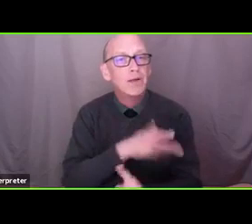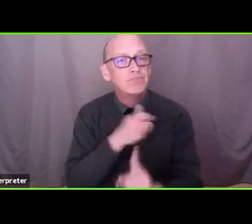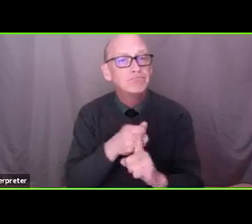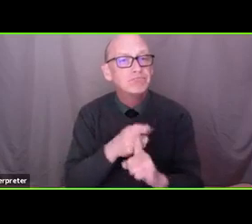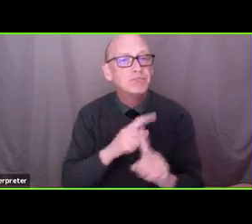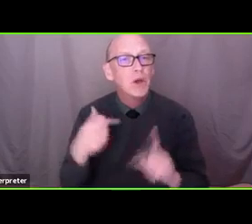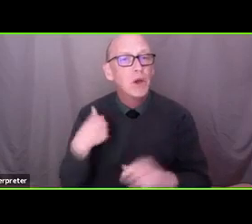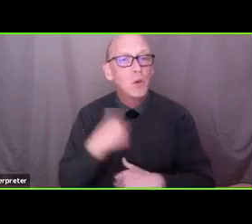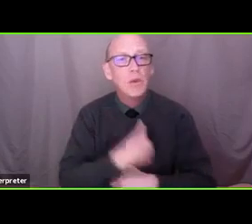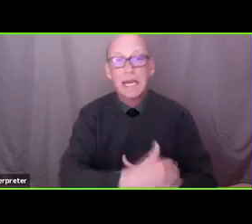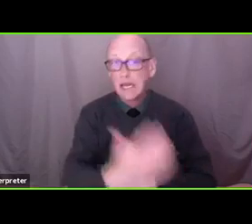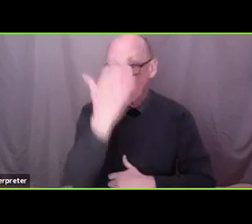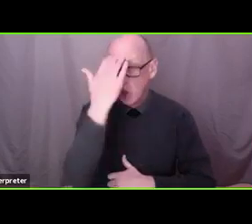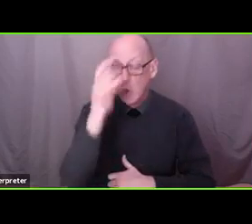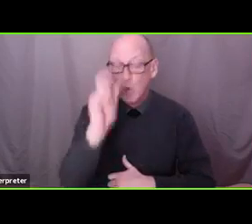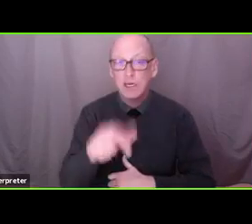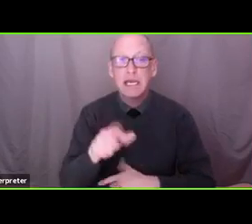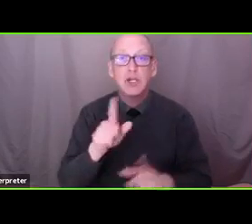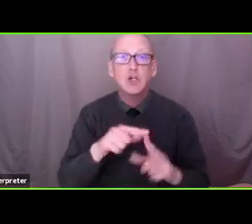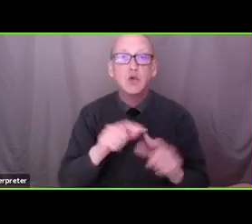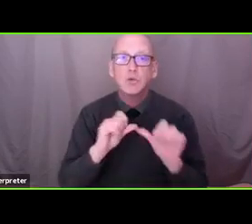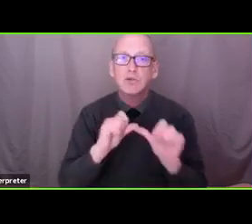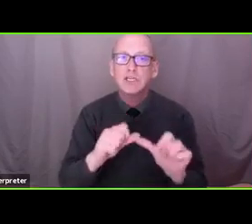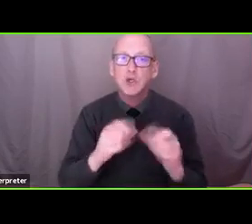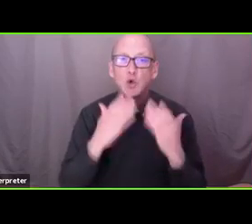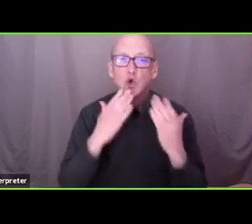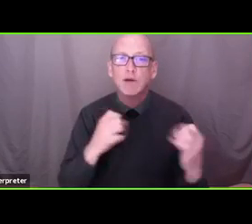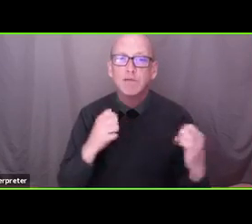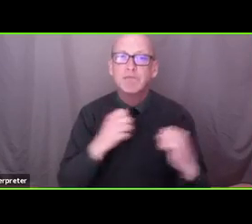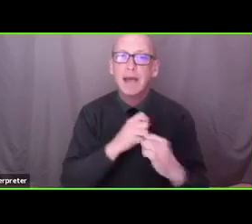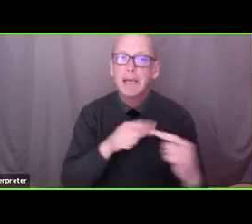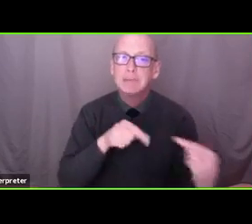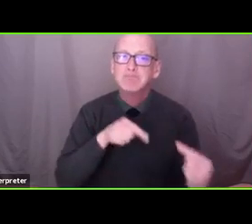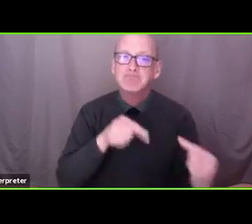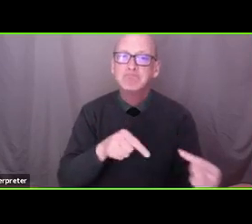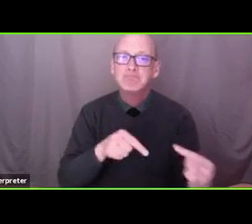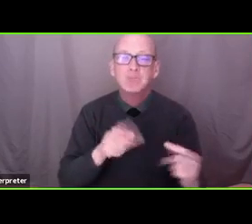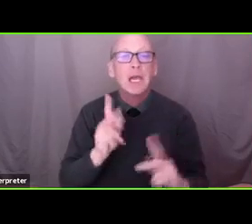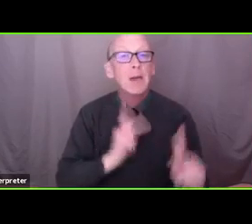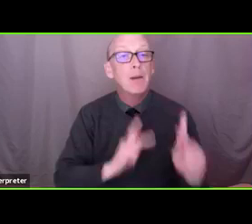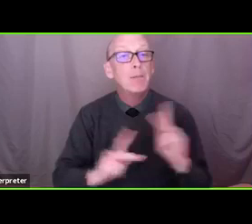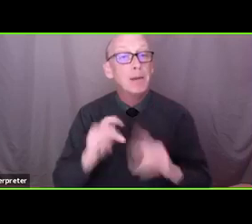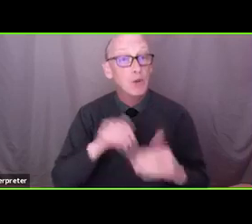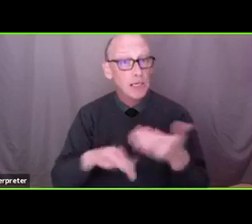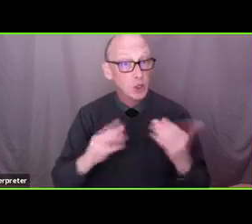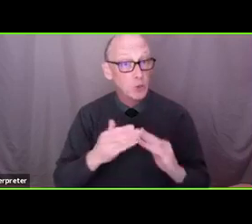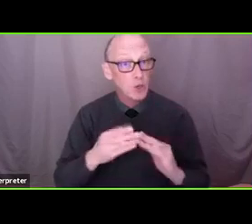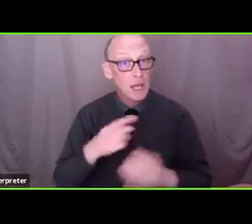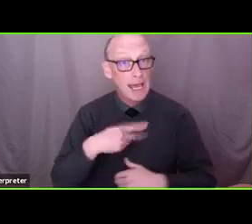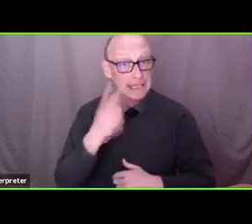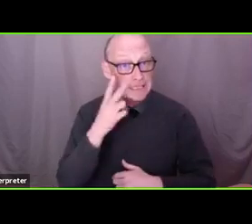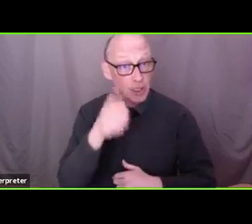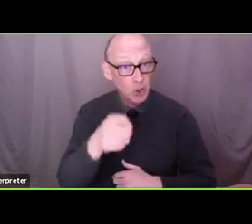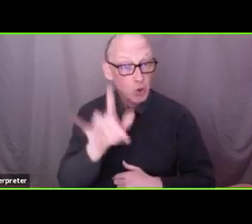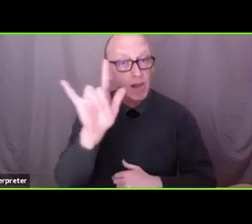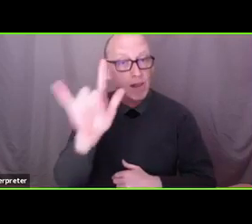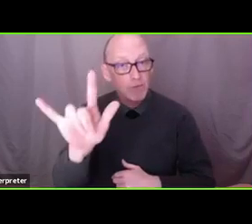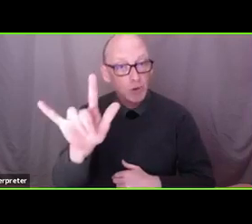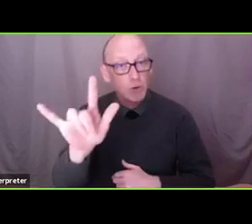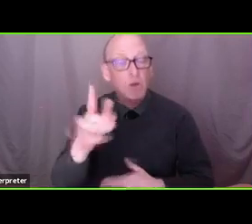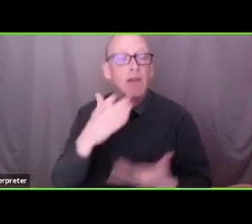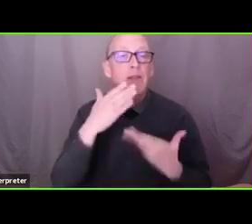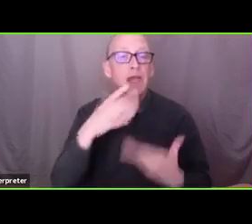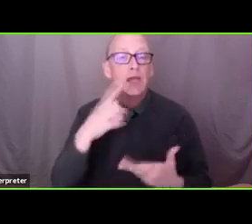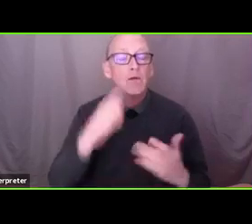that we have to keep up the good fight. And so those in our community, I love you, I see you. And like I said before, thank you for